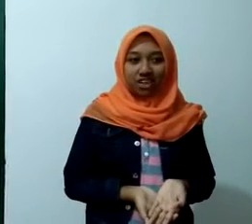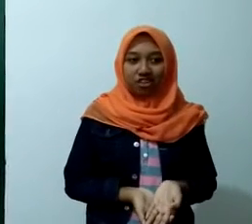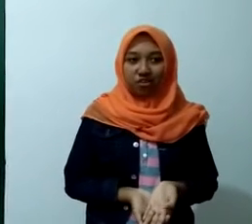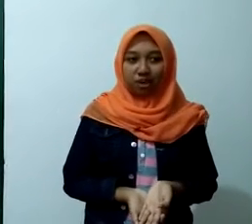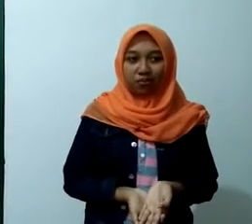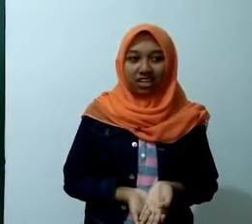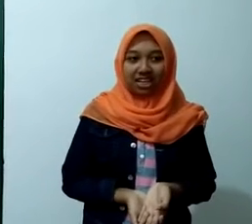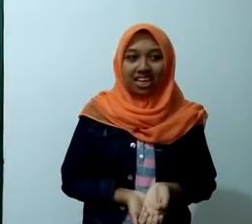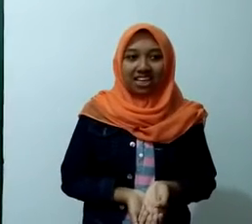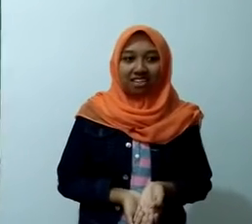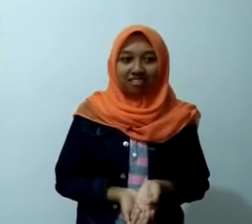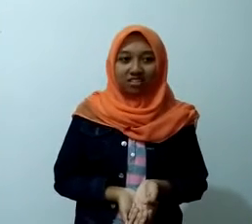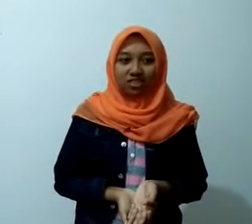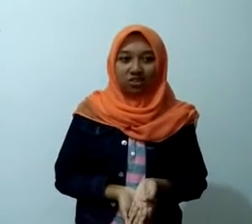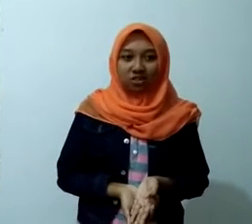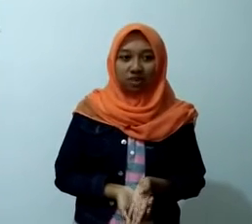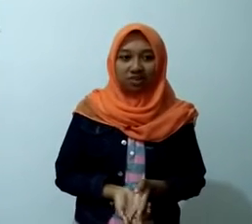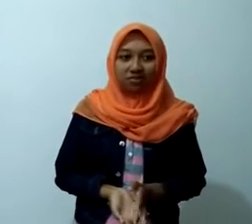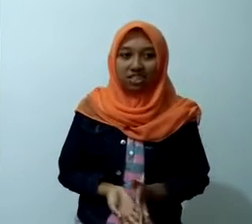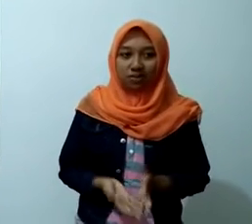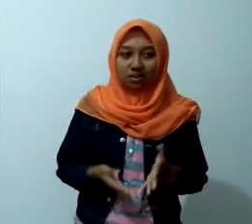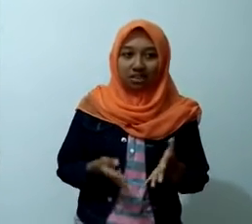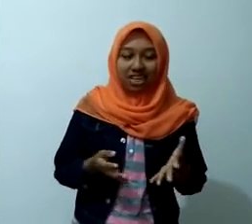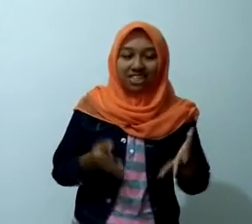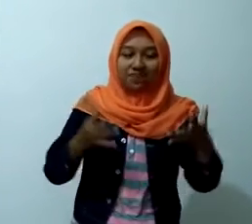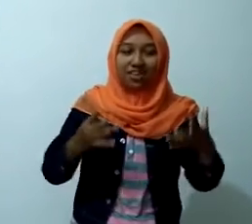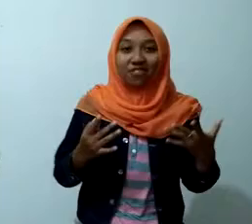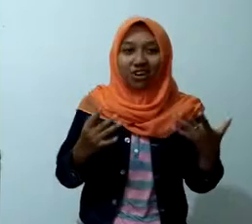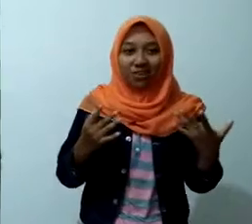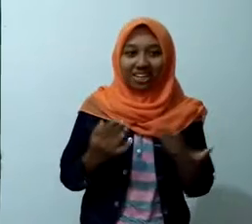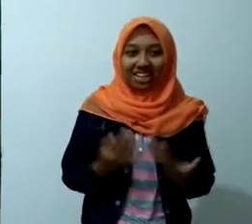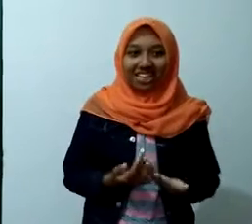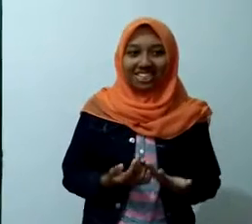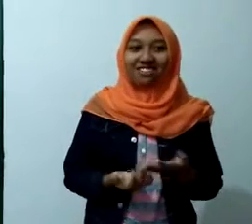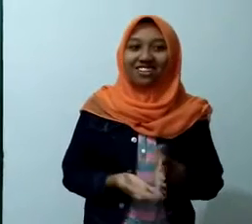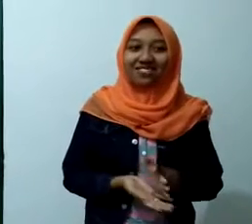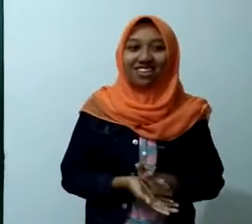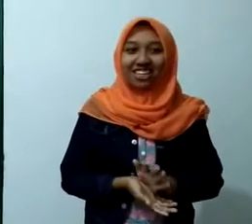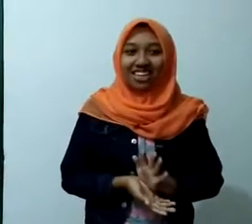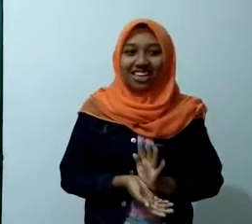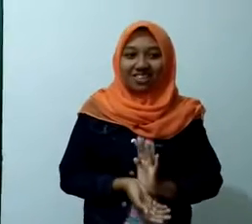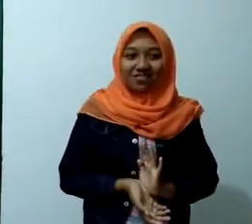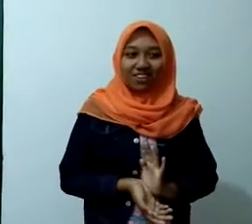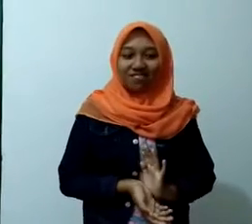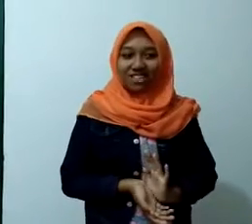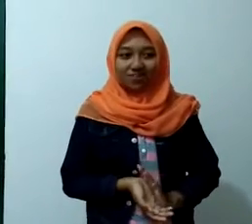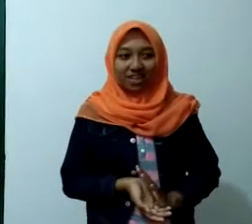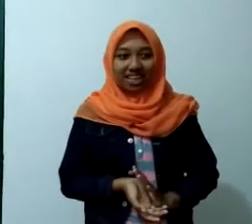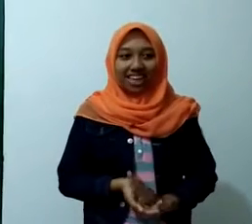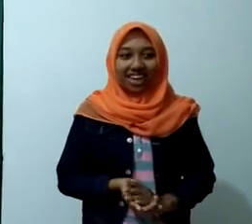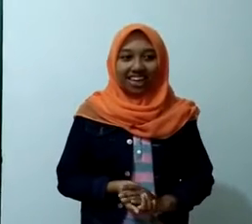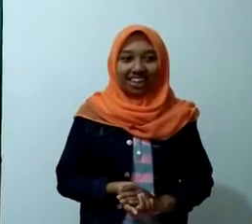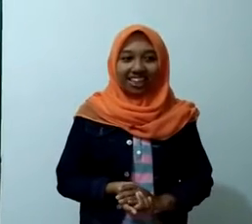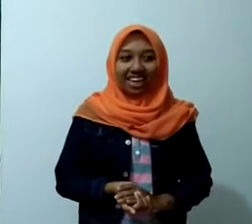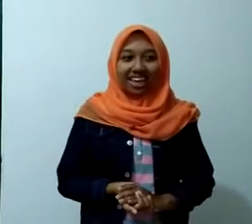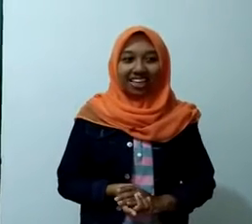vocabulary is speaking vocabulary. The word we use when we speaking vocabulary is the word we use when we speak.